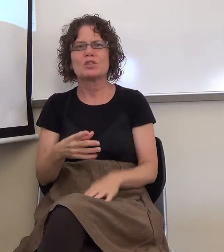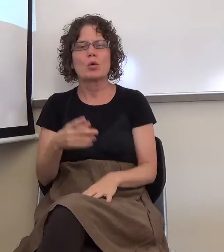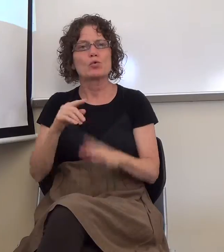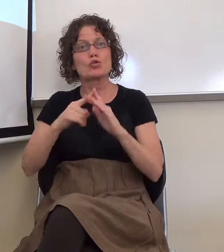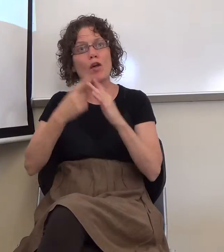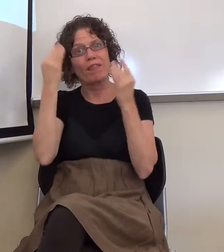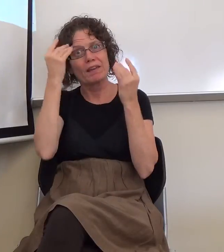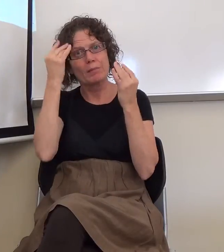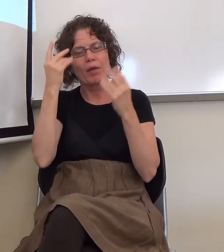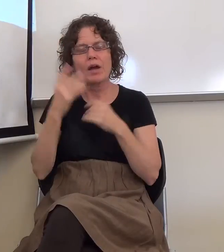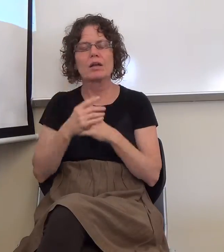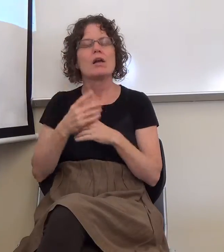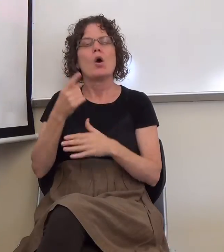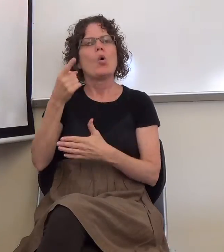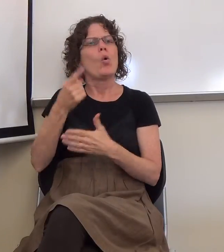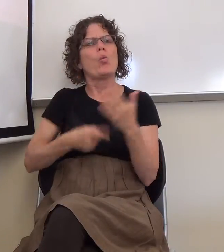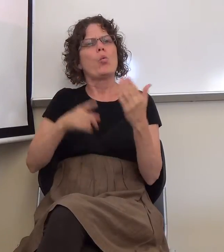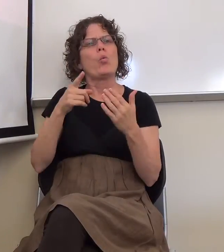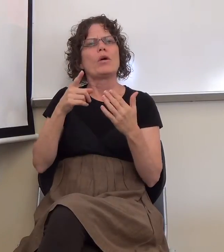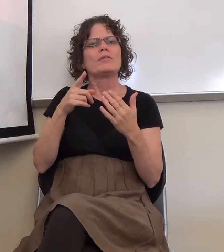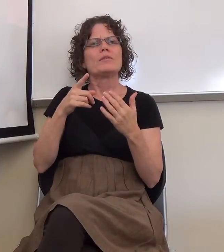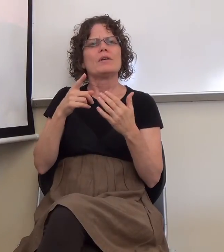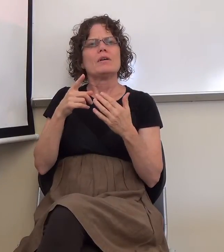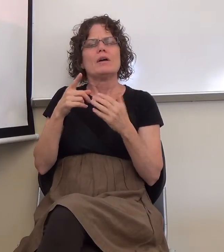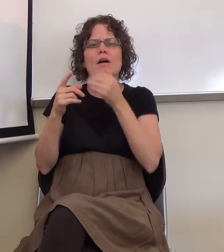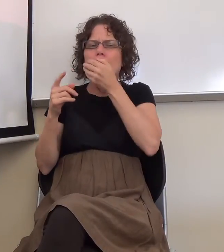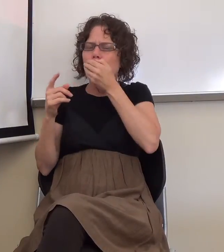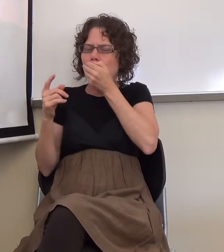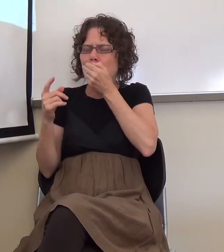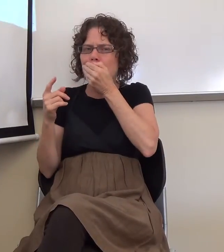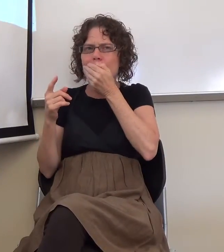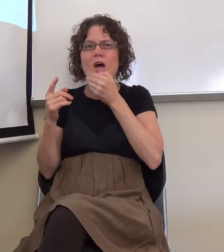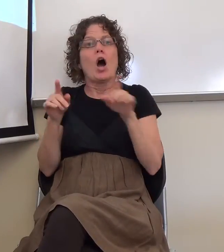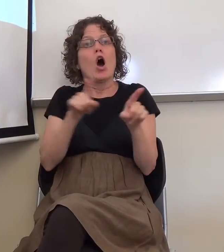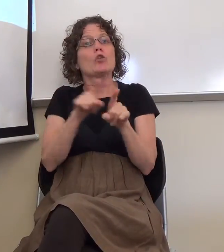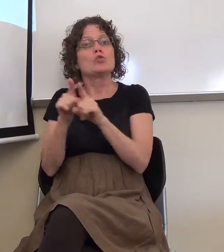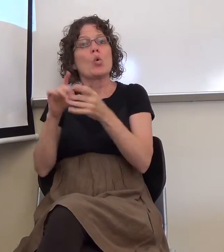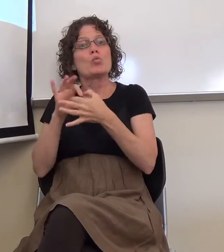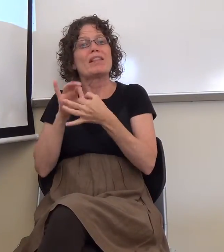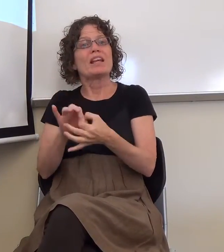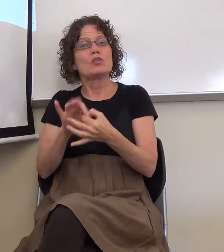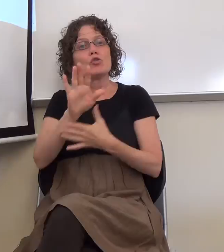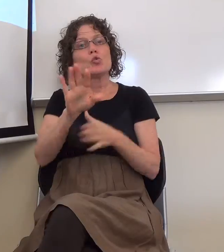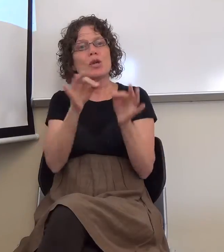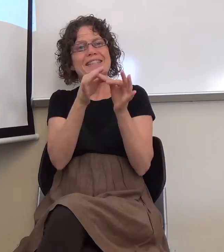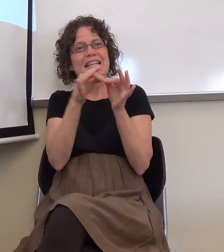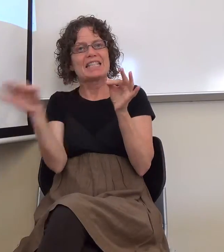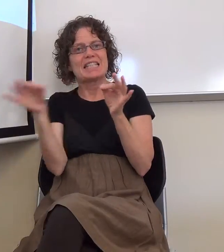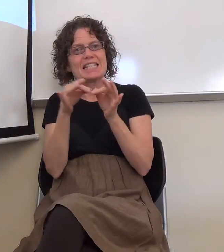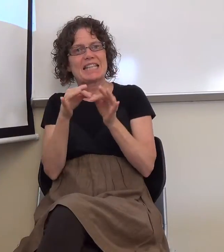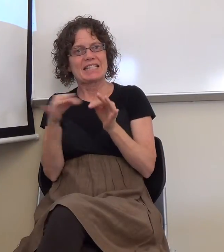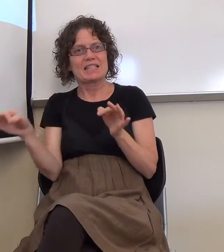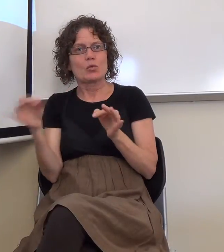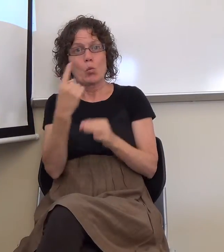what does, and this also goes back to your sentences. This is one of the reasons I wanted you to do